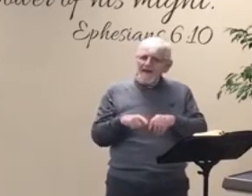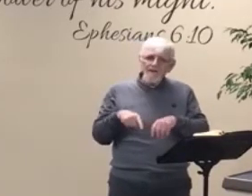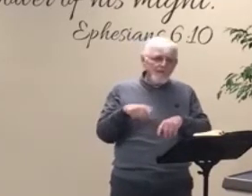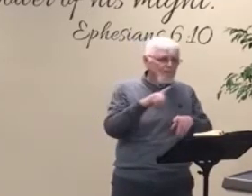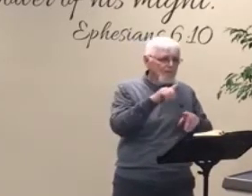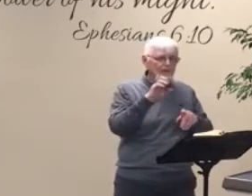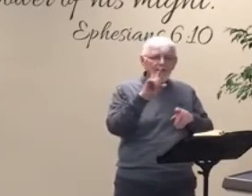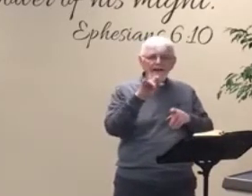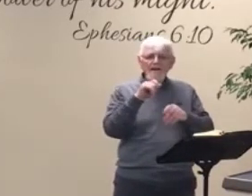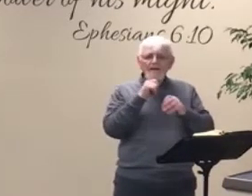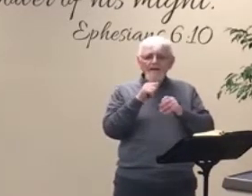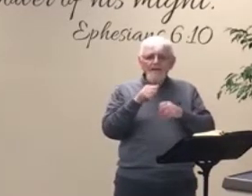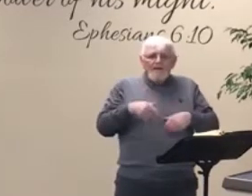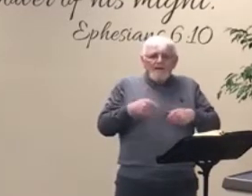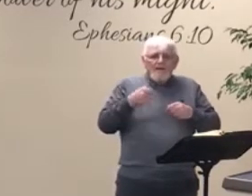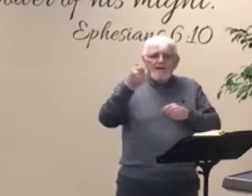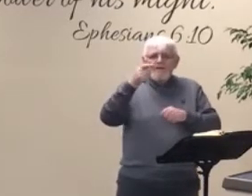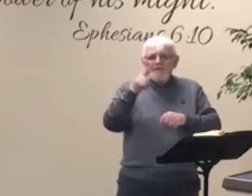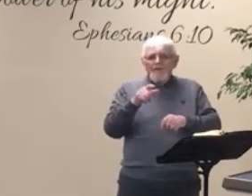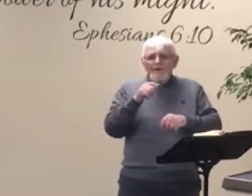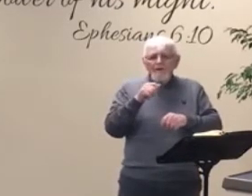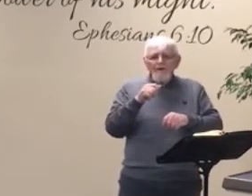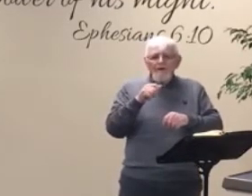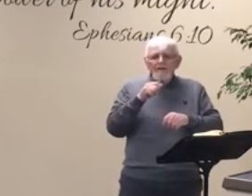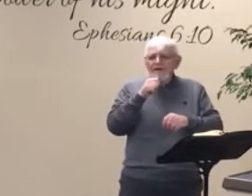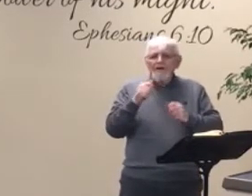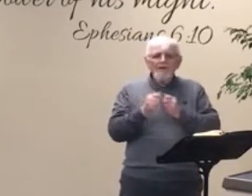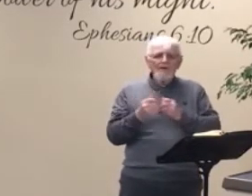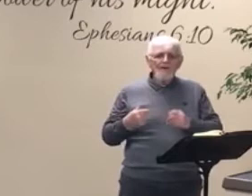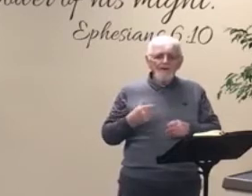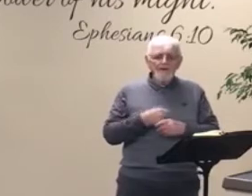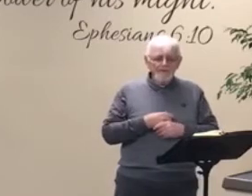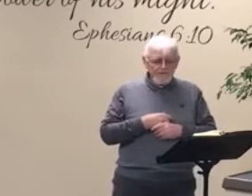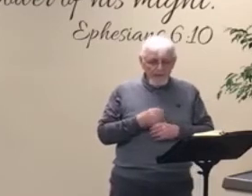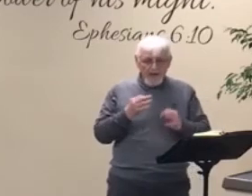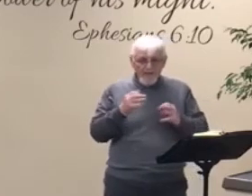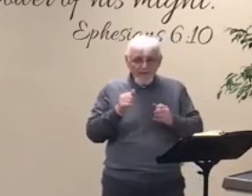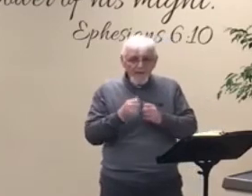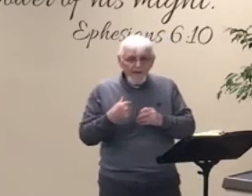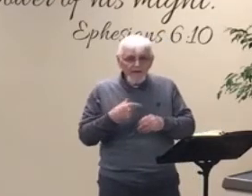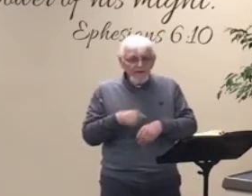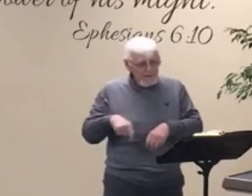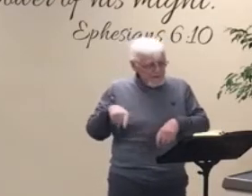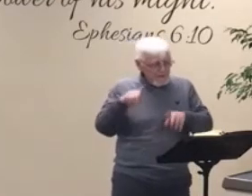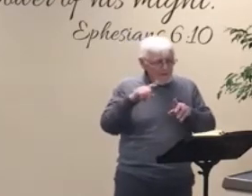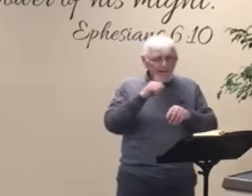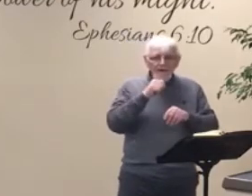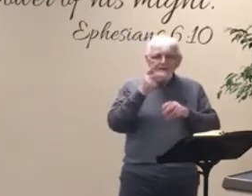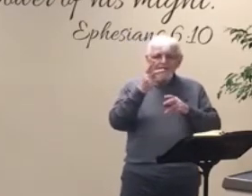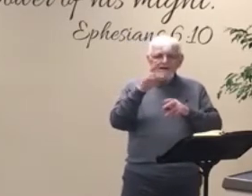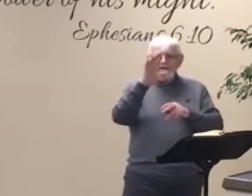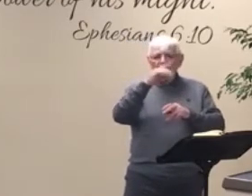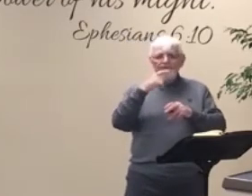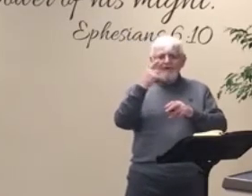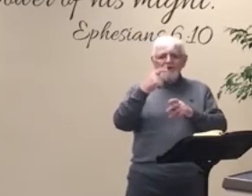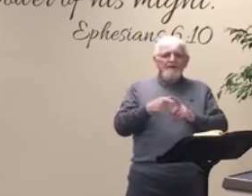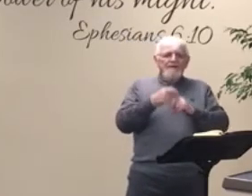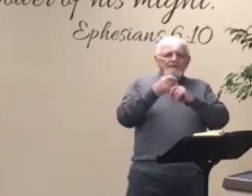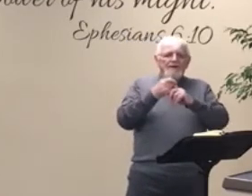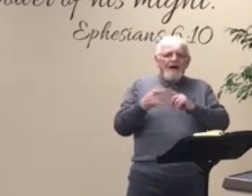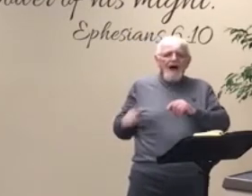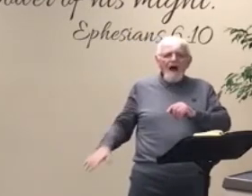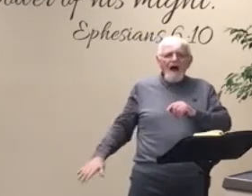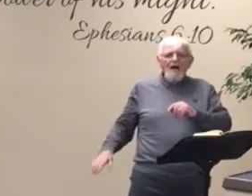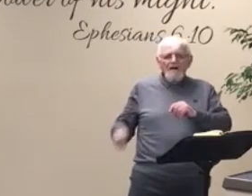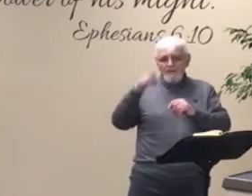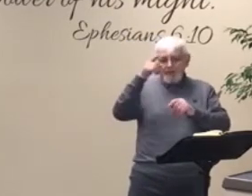if our youngest brother be with us. Then we will go down, for we may not see the man's face except our youngest brother be with